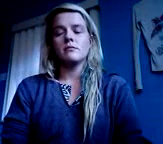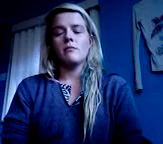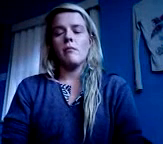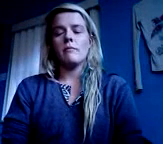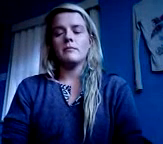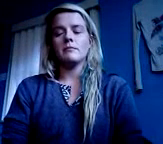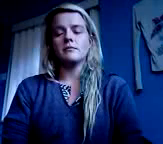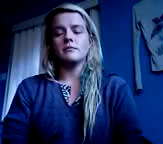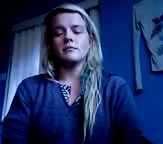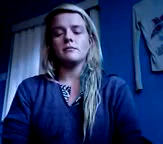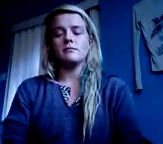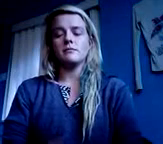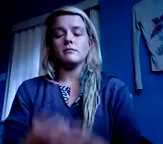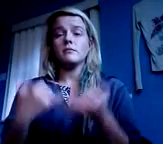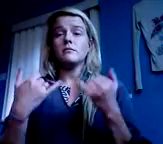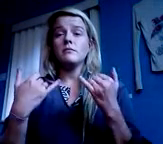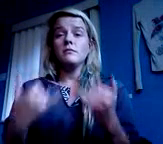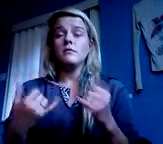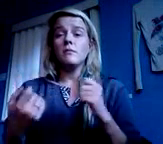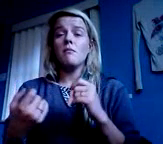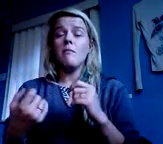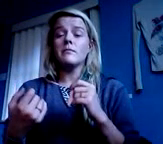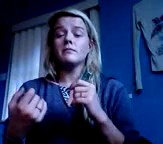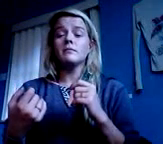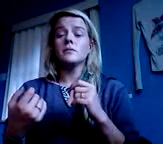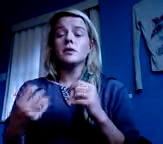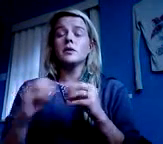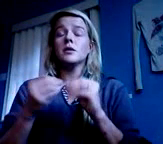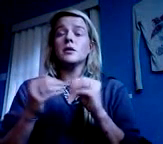And now that just changed our number of oxygens to 19.